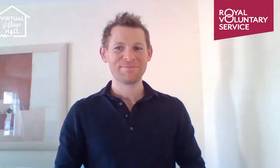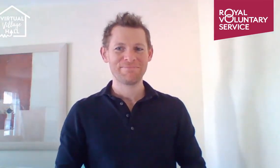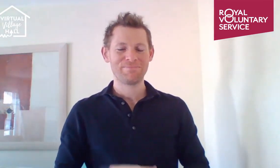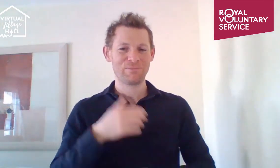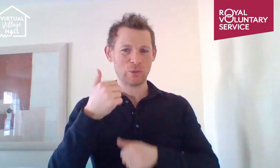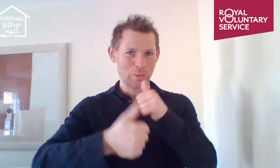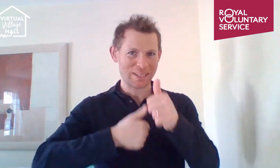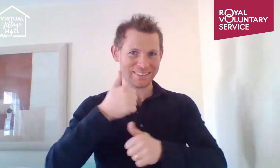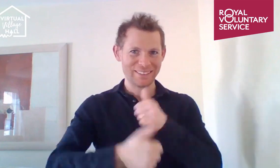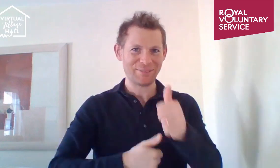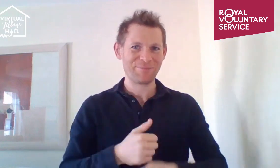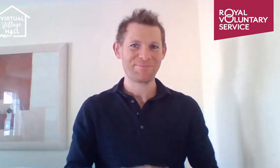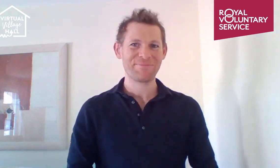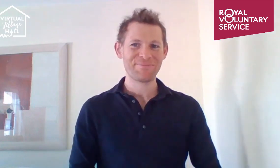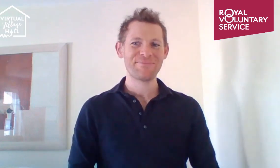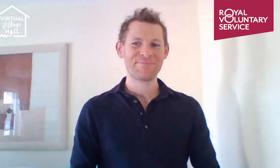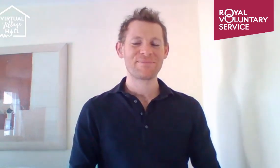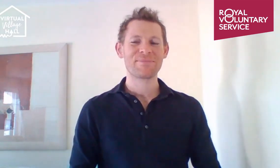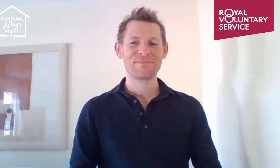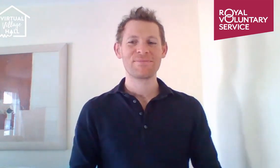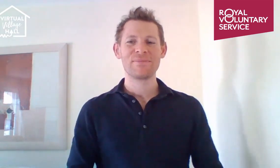done. Well done.